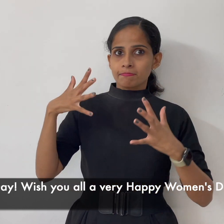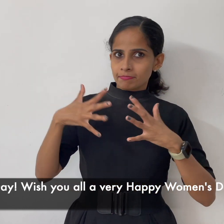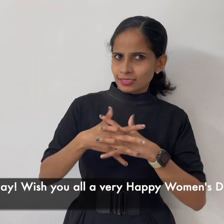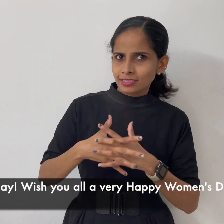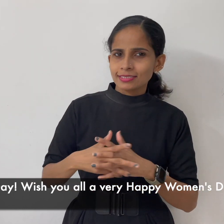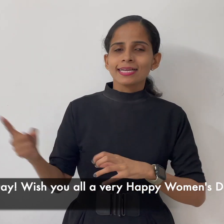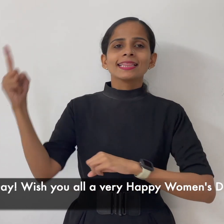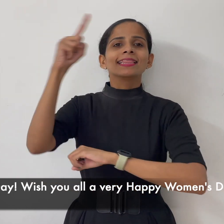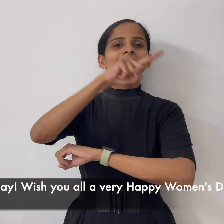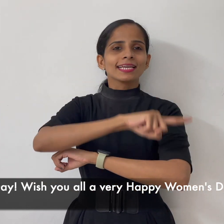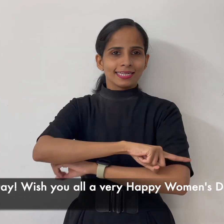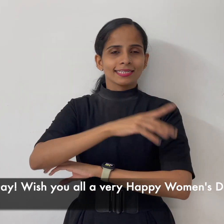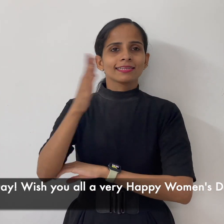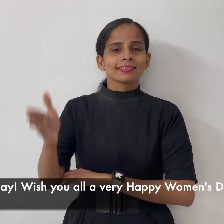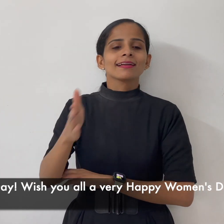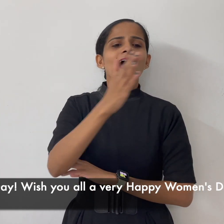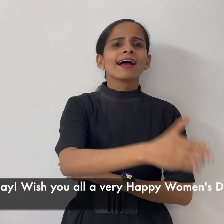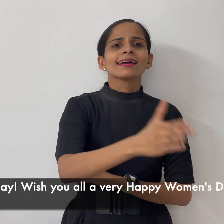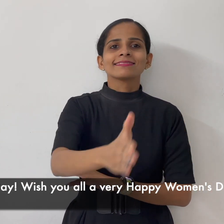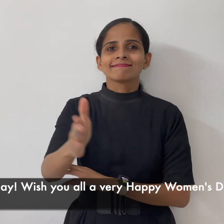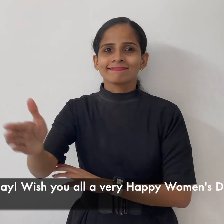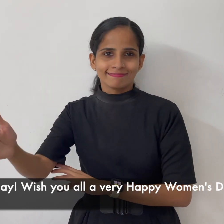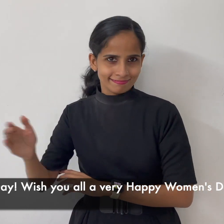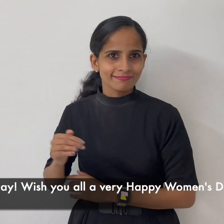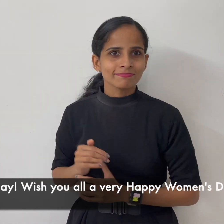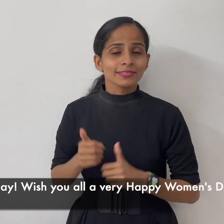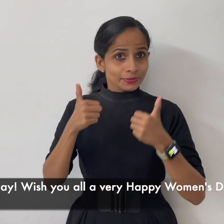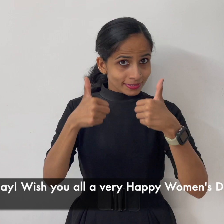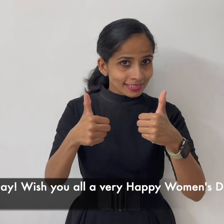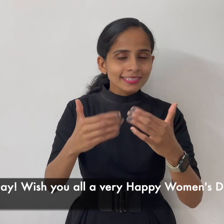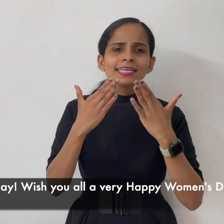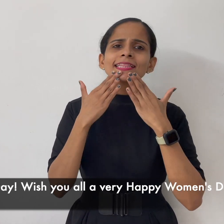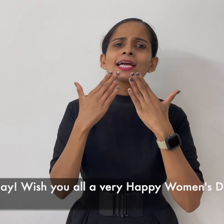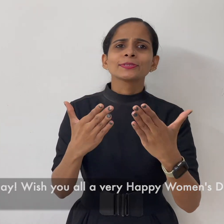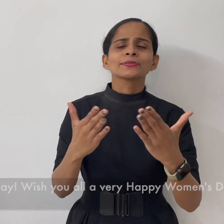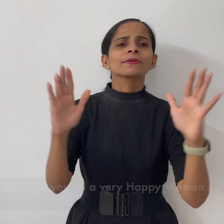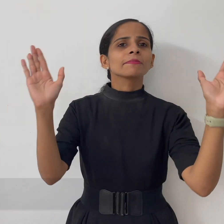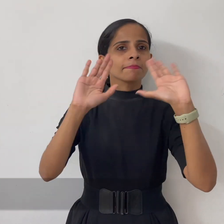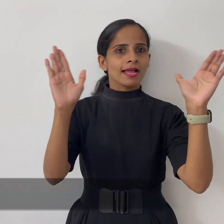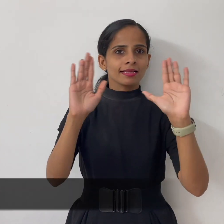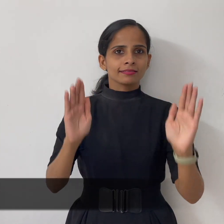Thank you. Bye-bye.